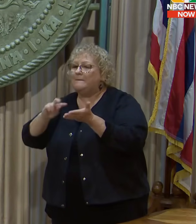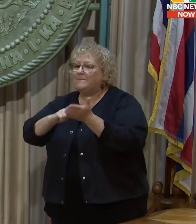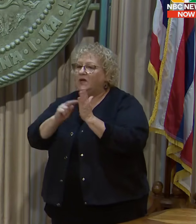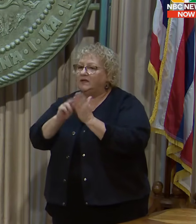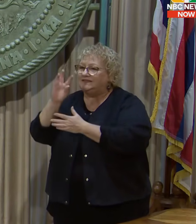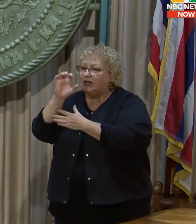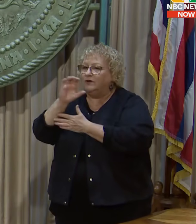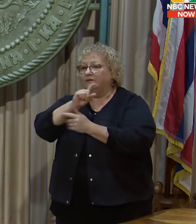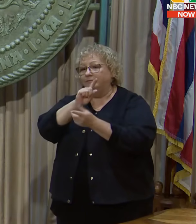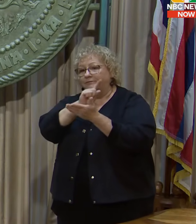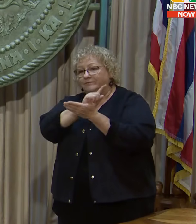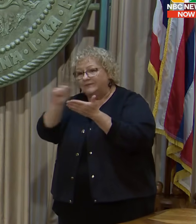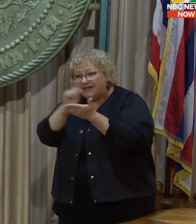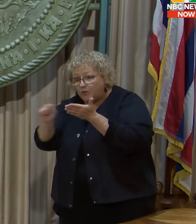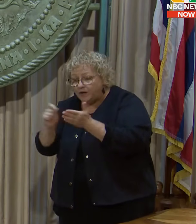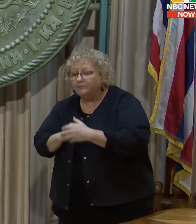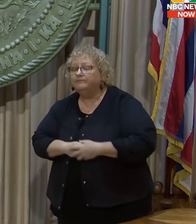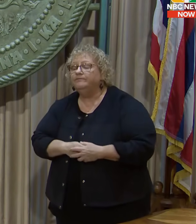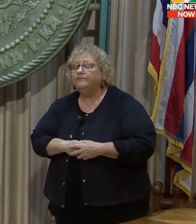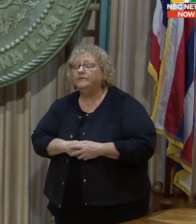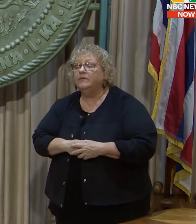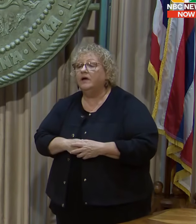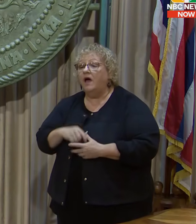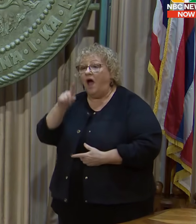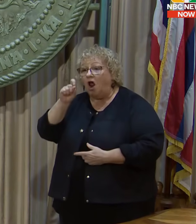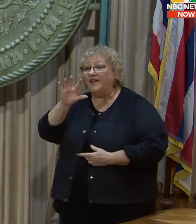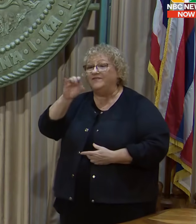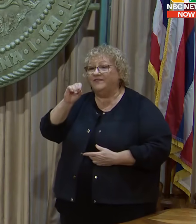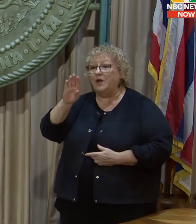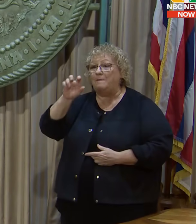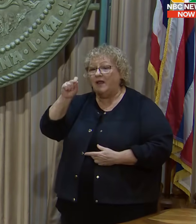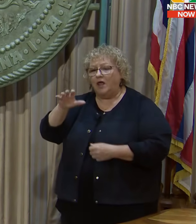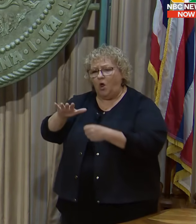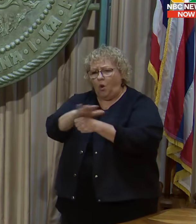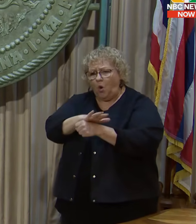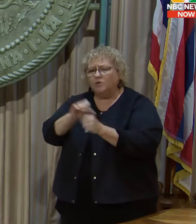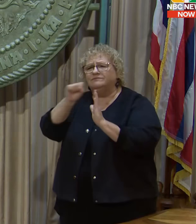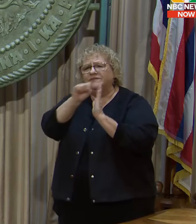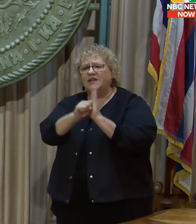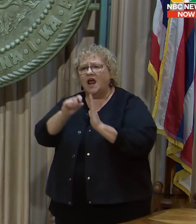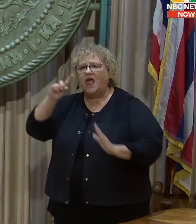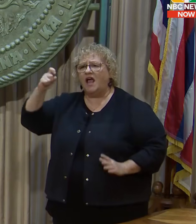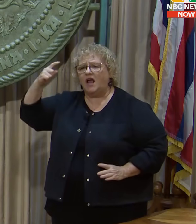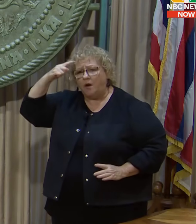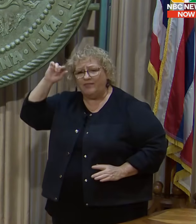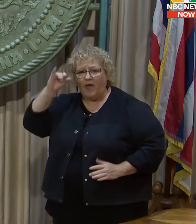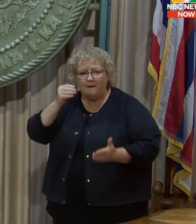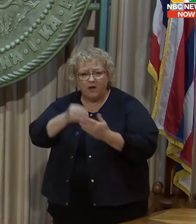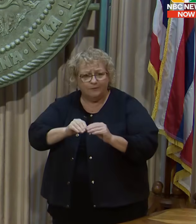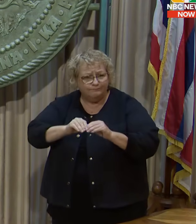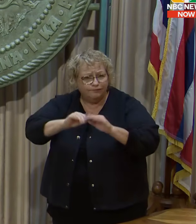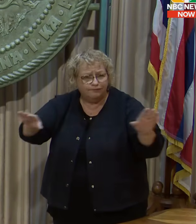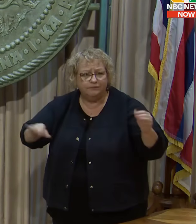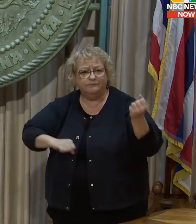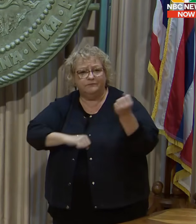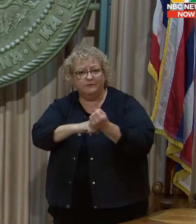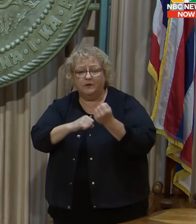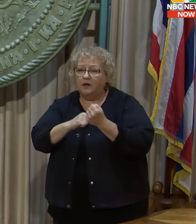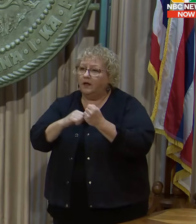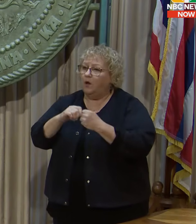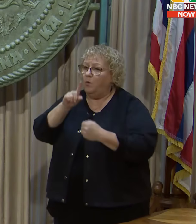of federal funds. As Senator Schatz noted, $150 billion to state and local governments, which they can target to their needs, with a minimum